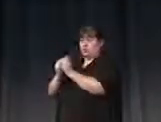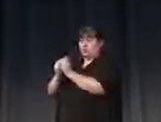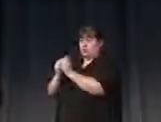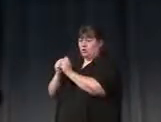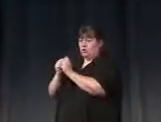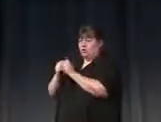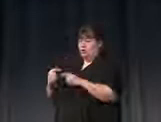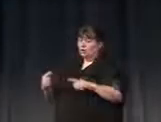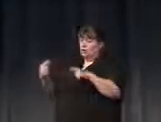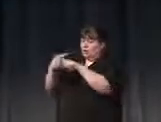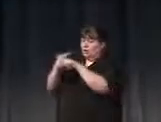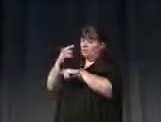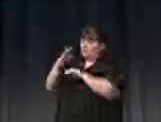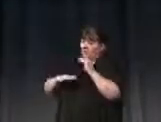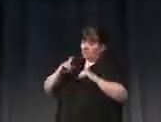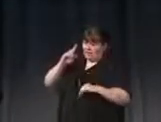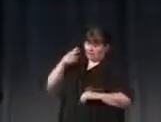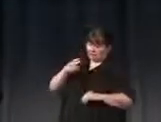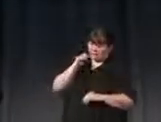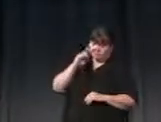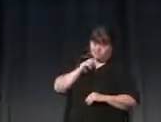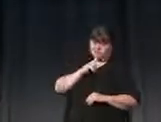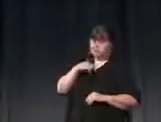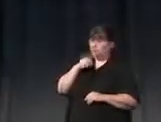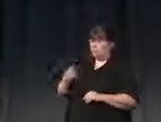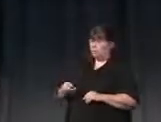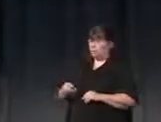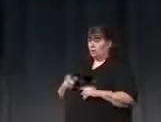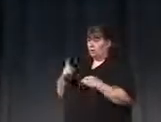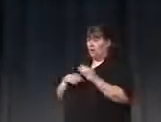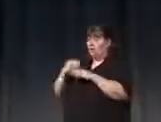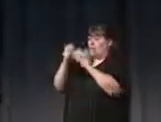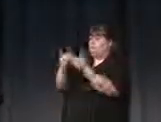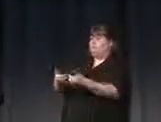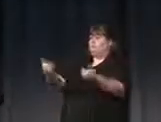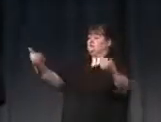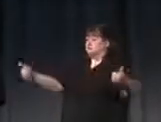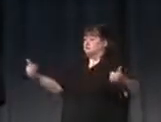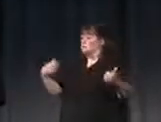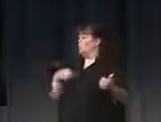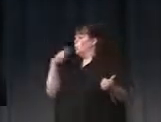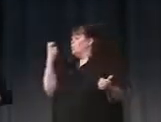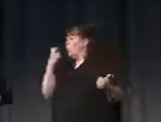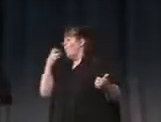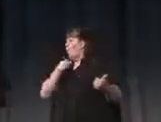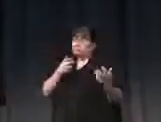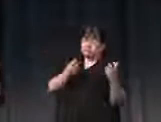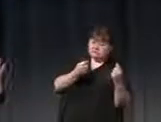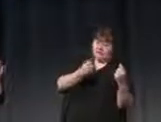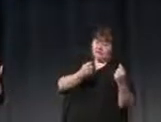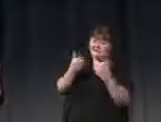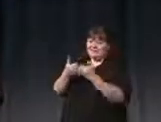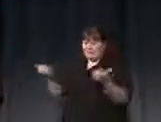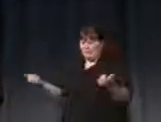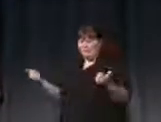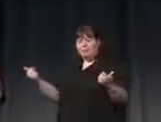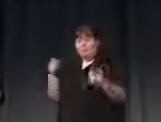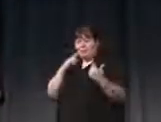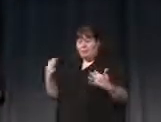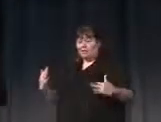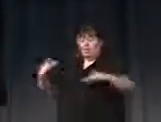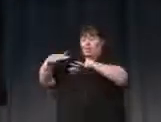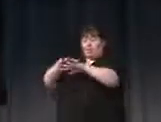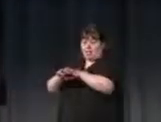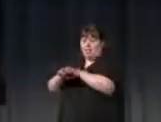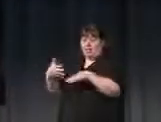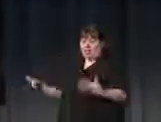to the way the history of deafness is usually told about this extreme division between oralists and people who use sign. This society here in Boston brought